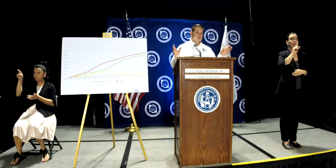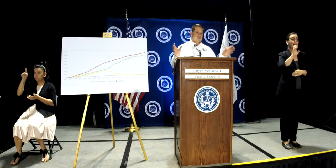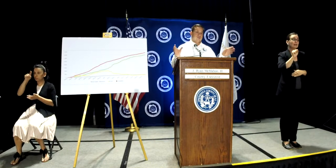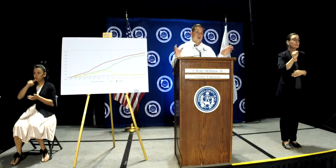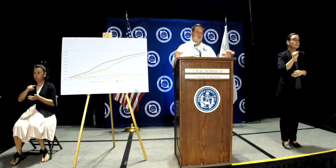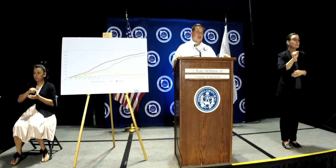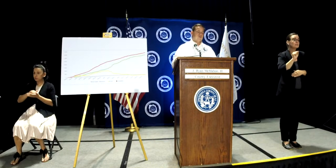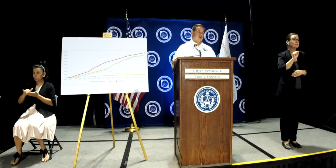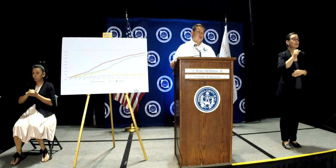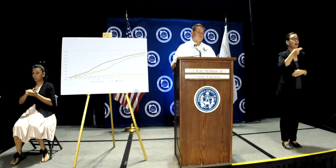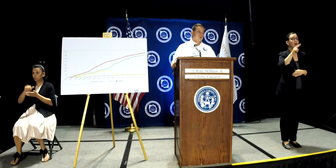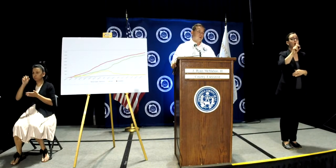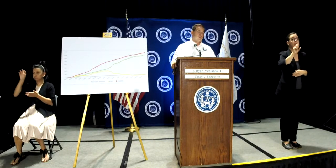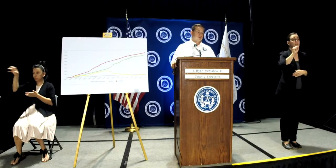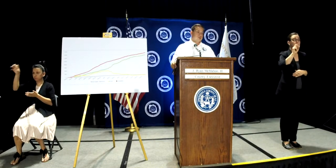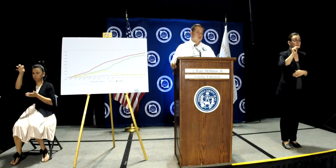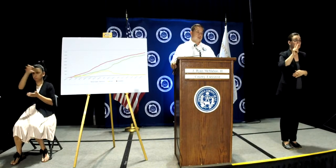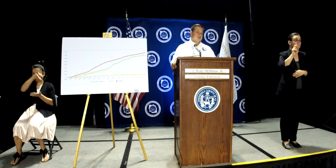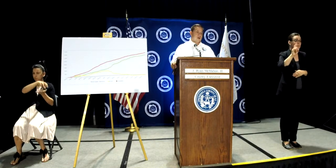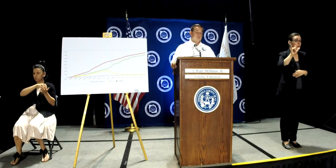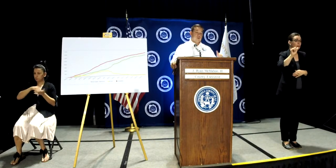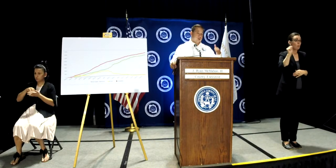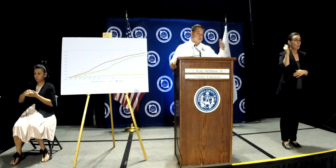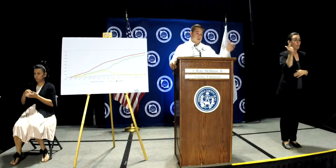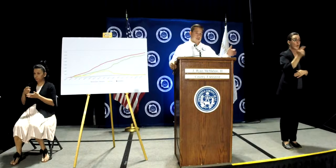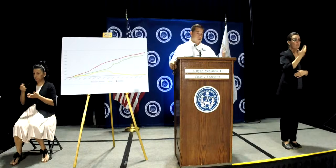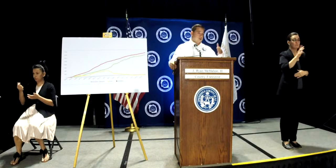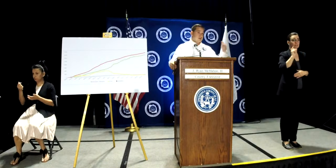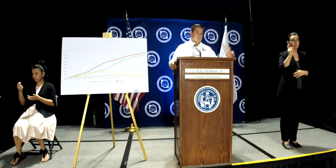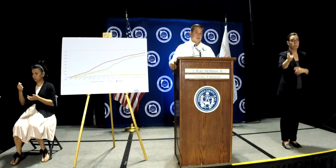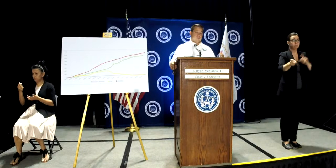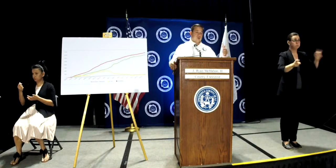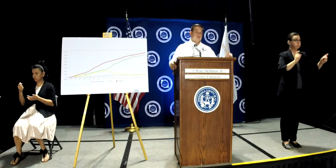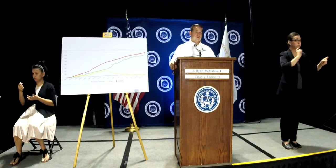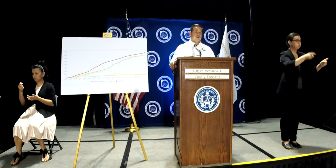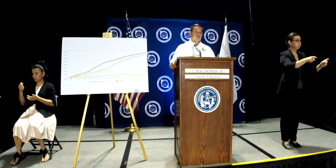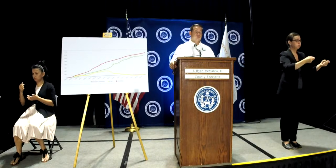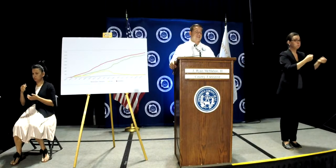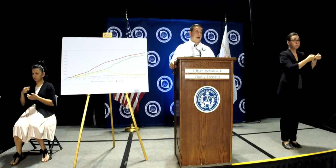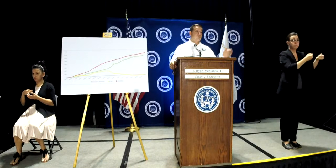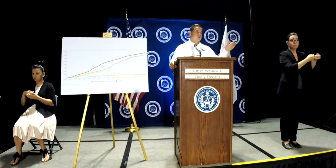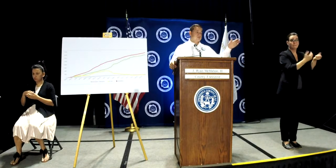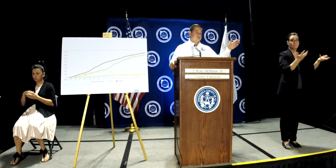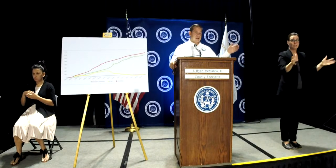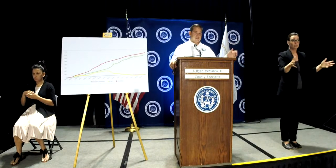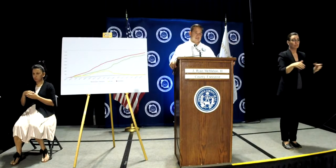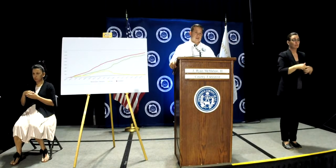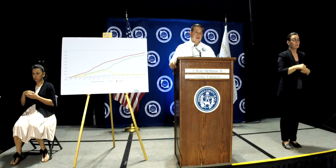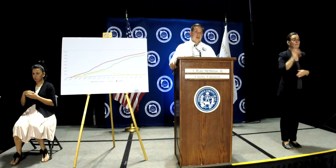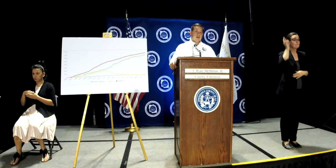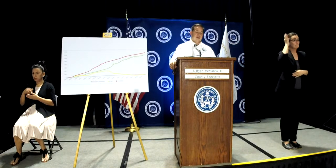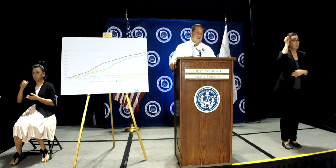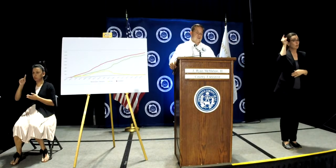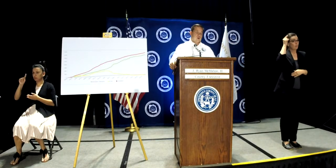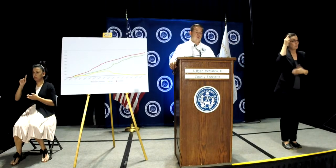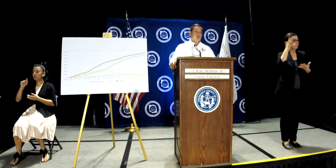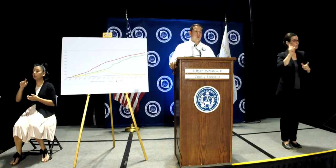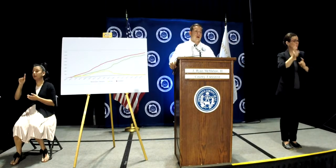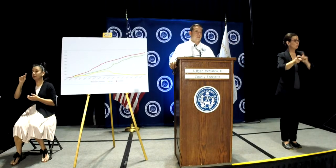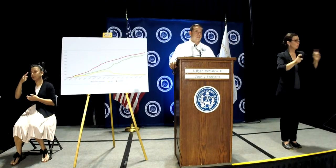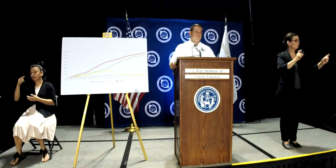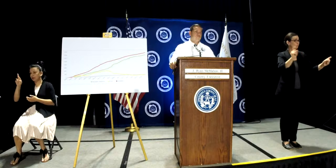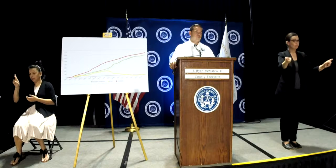counties that received CARES Act funding, which is helping New York City, helping them drive through because they're doing thousands of tests. And